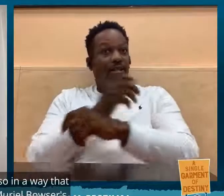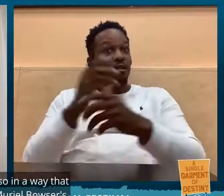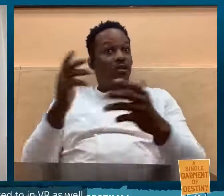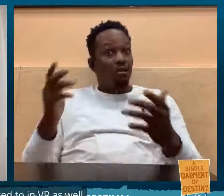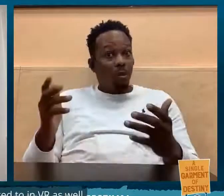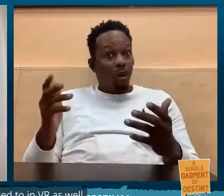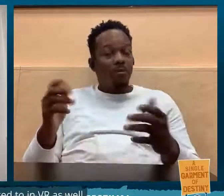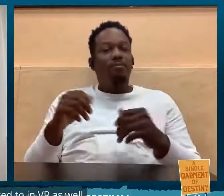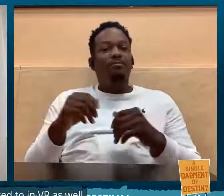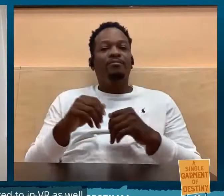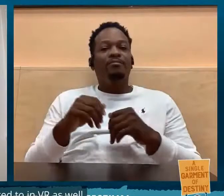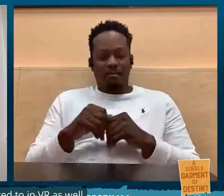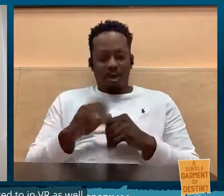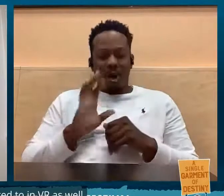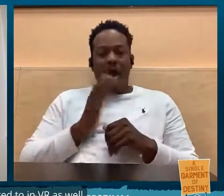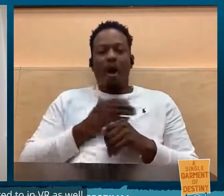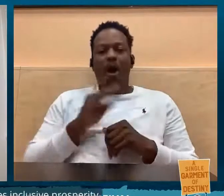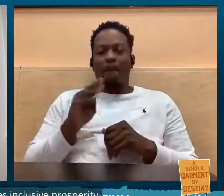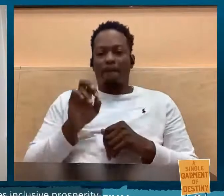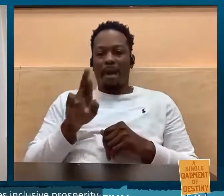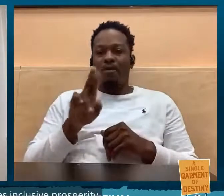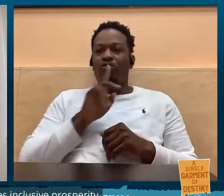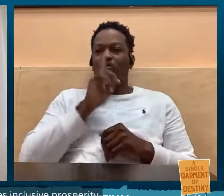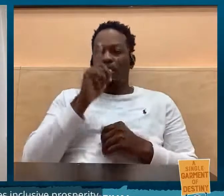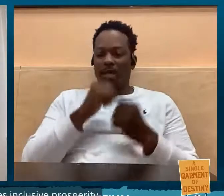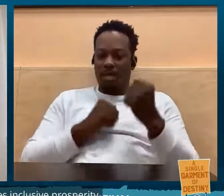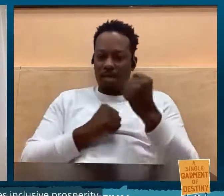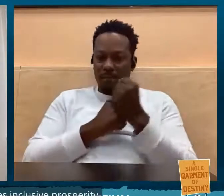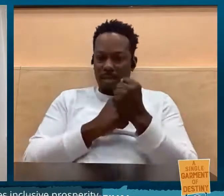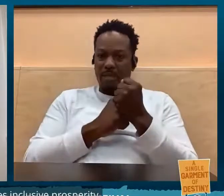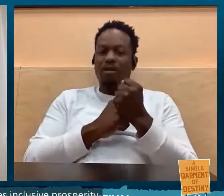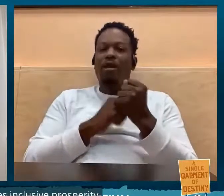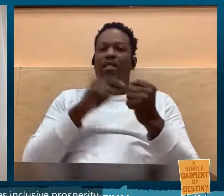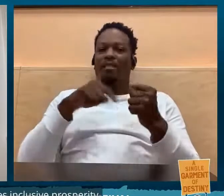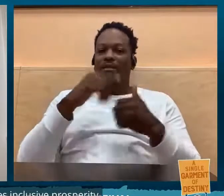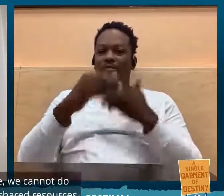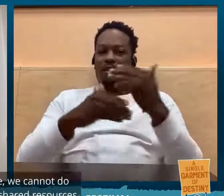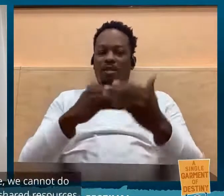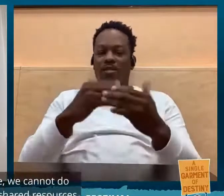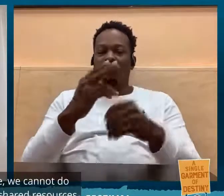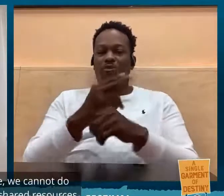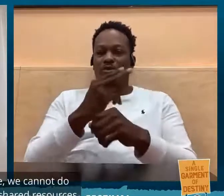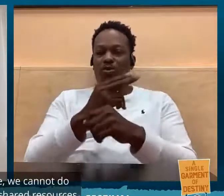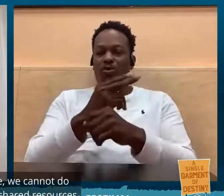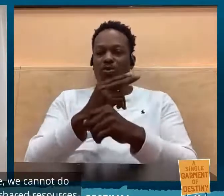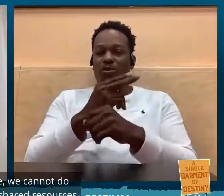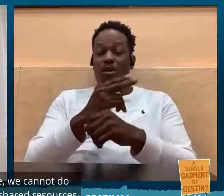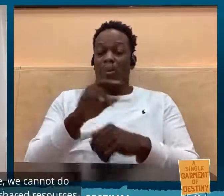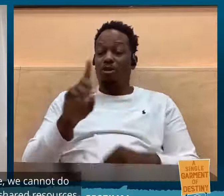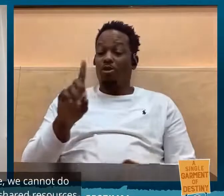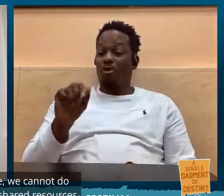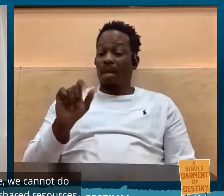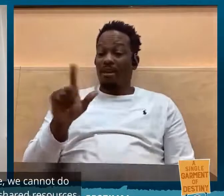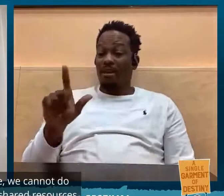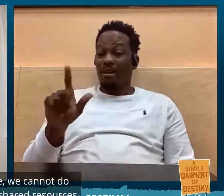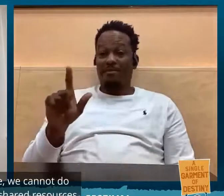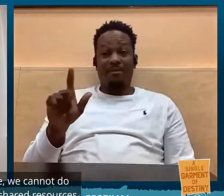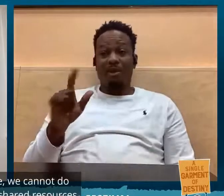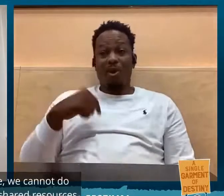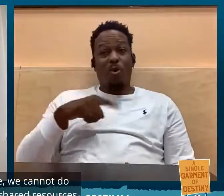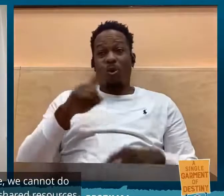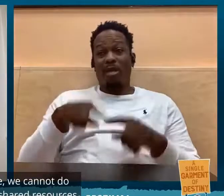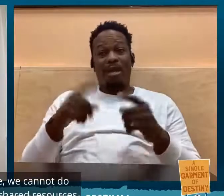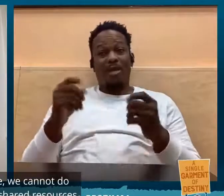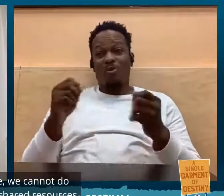Muriel Bowser is really committed to, and we are as well, which incorporates inclusive prosperity. So Danielle, we cannot do this